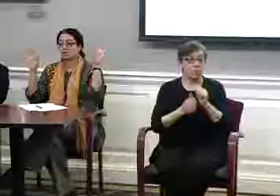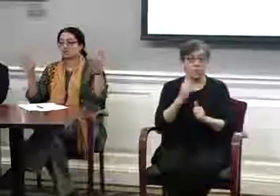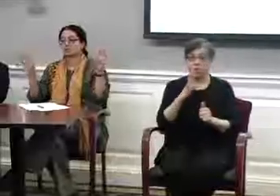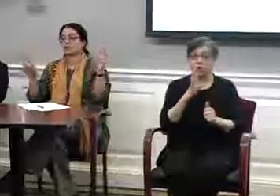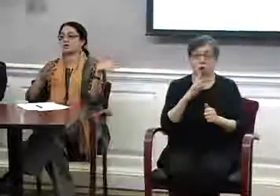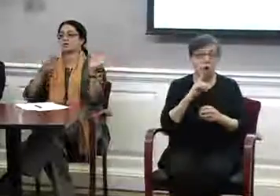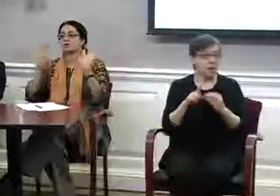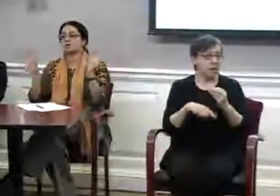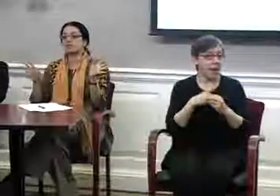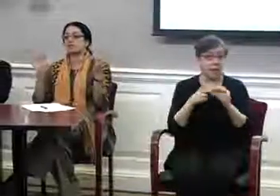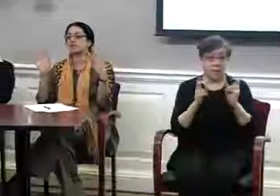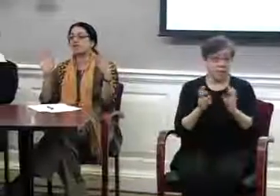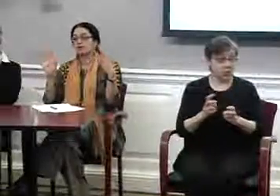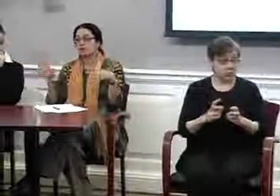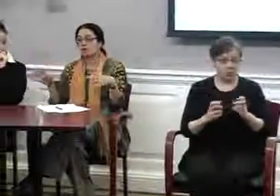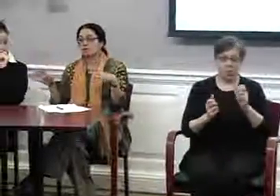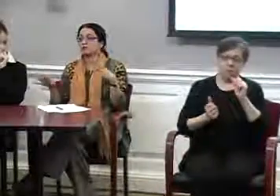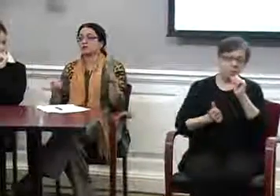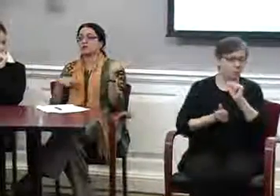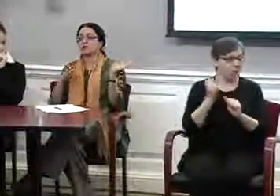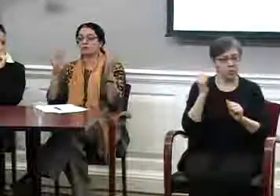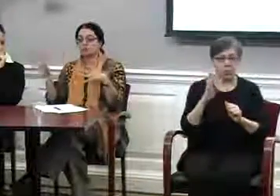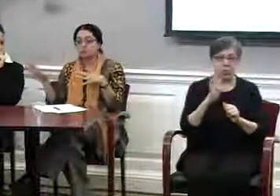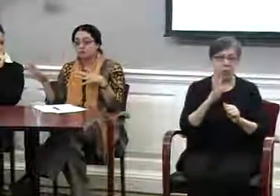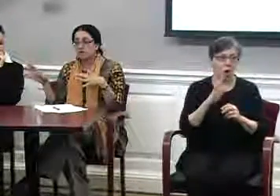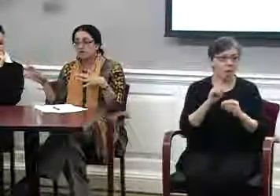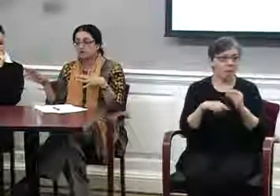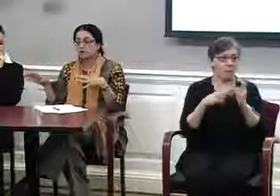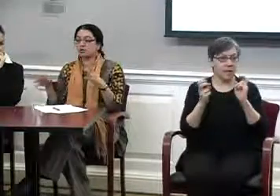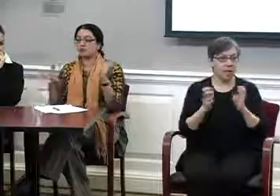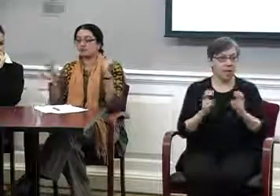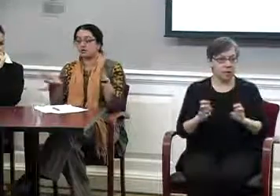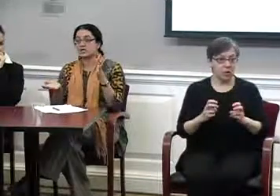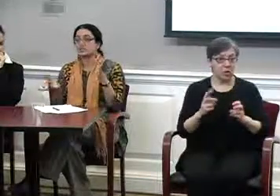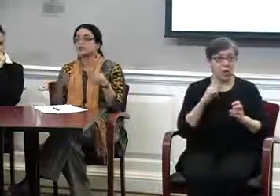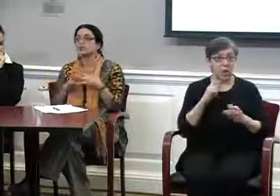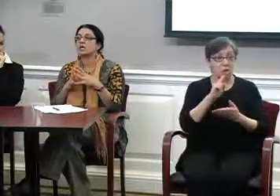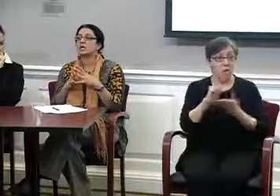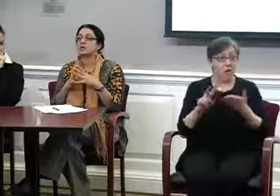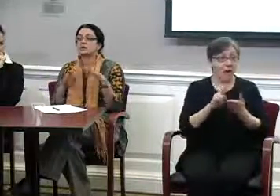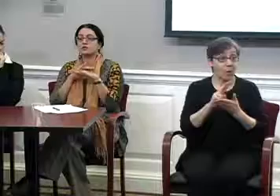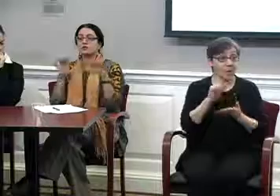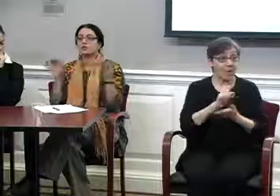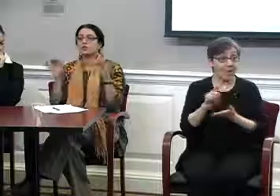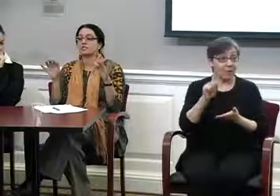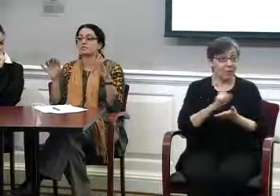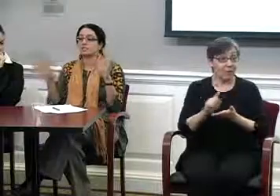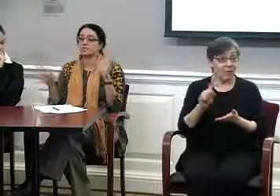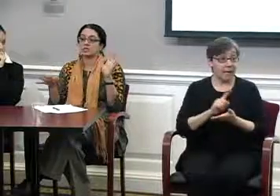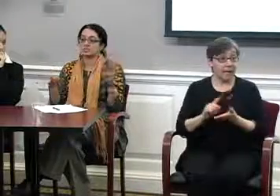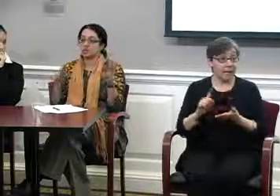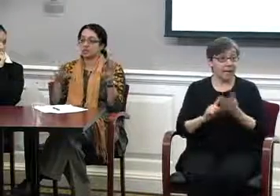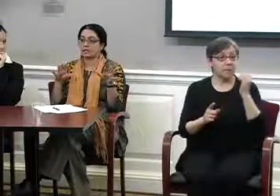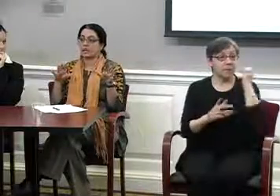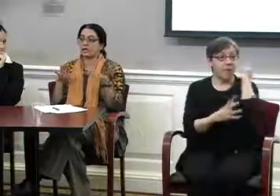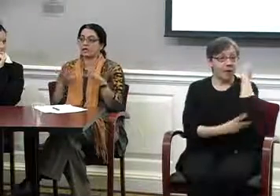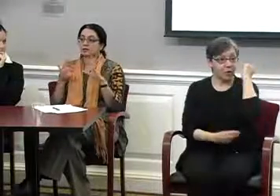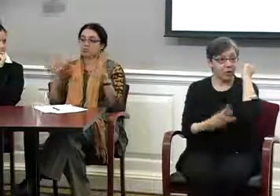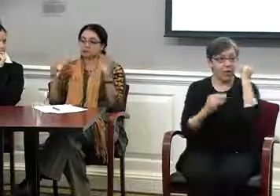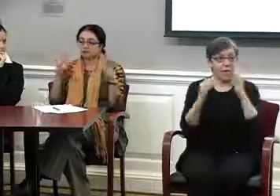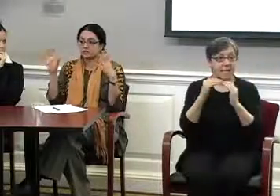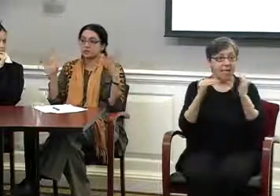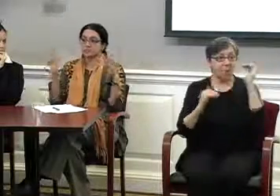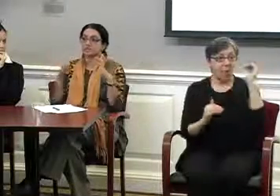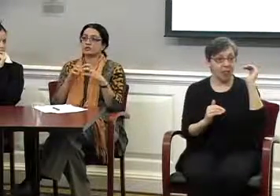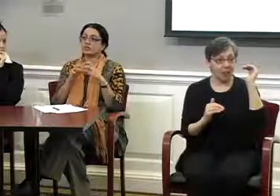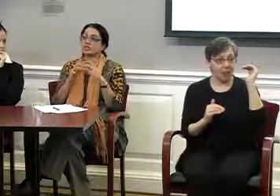the 3 years where they gave instruction 2 hours a week for 3 entire years and they have textbooks, the first one was poverty and inequality and